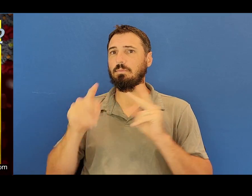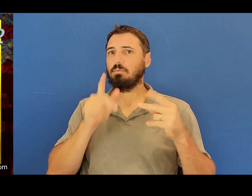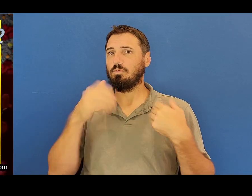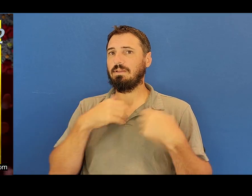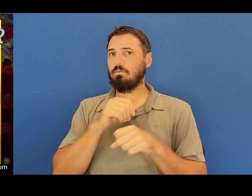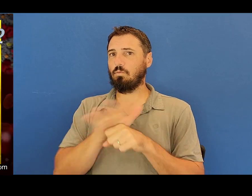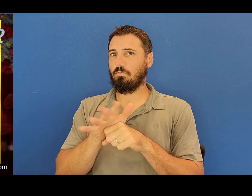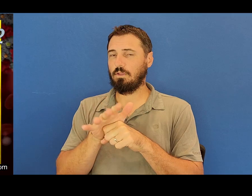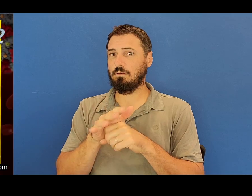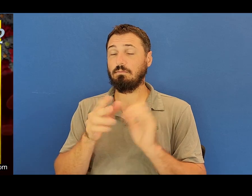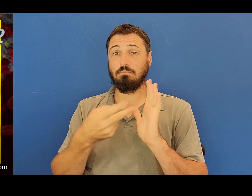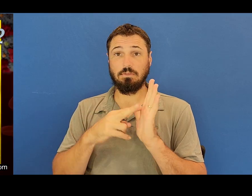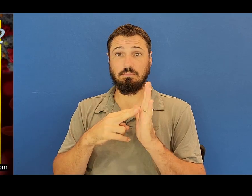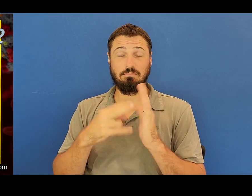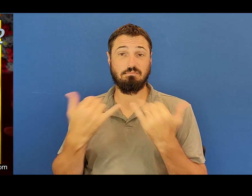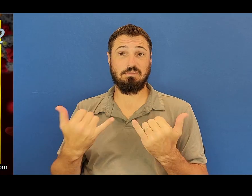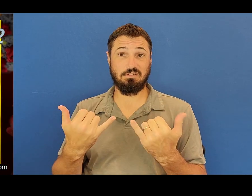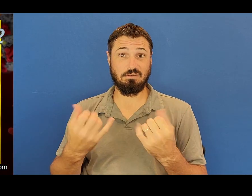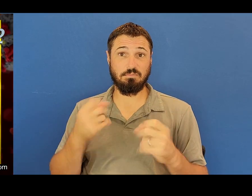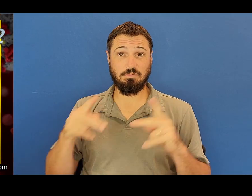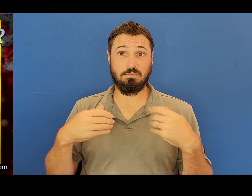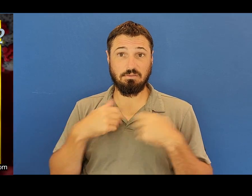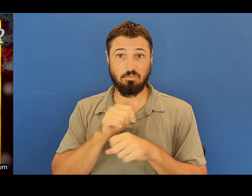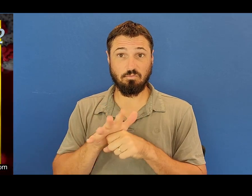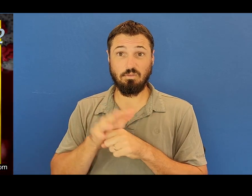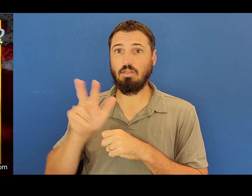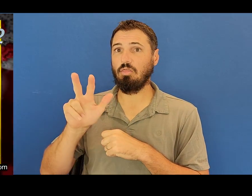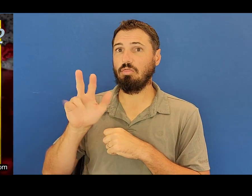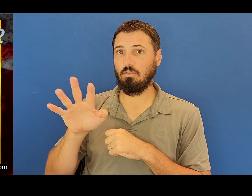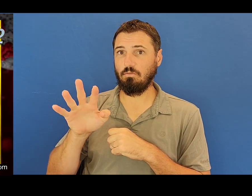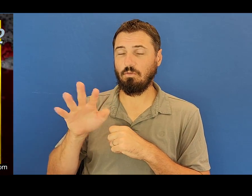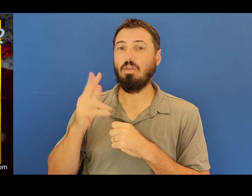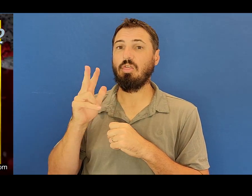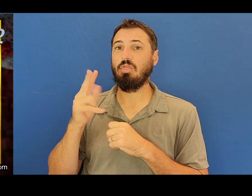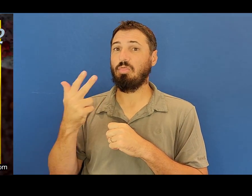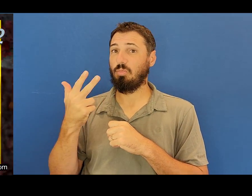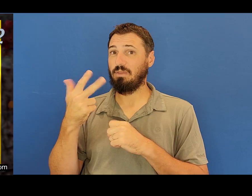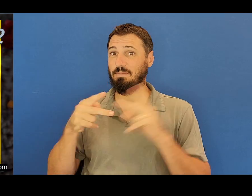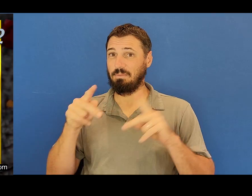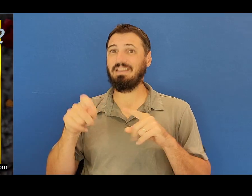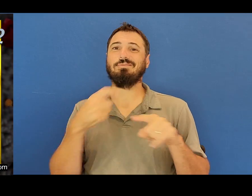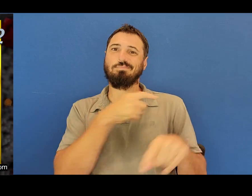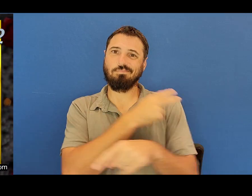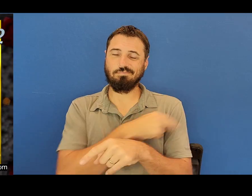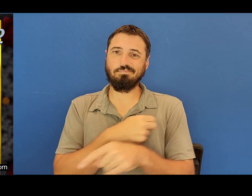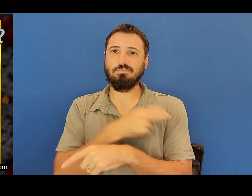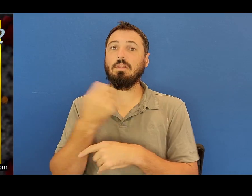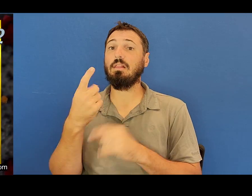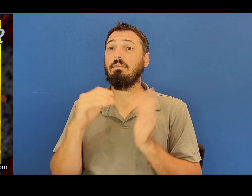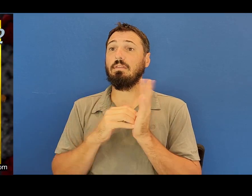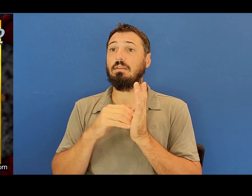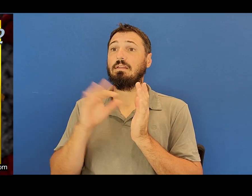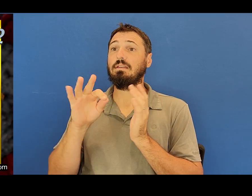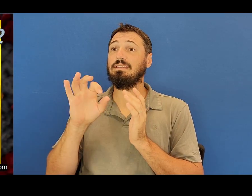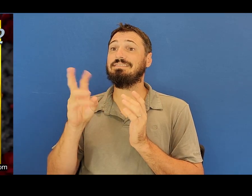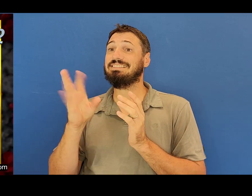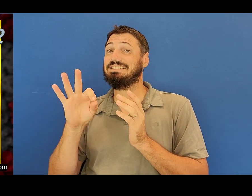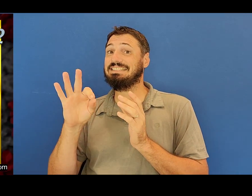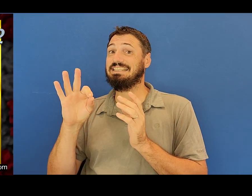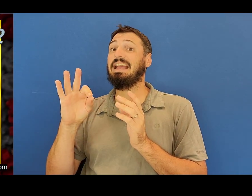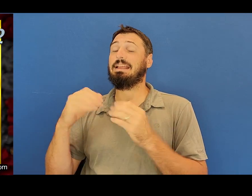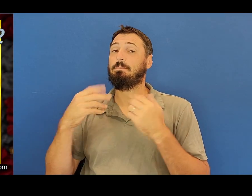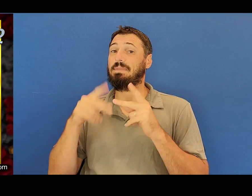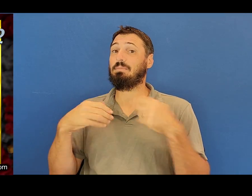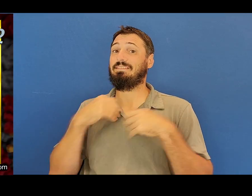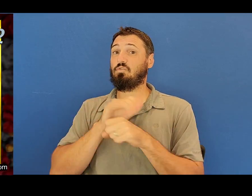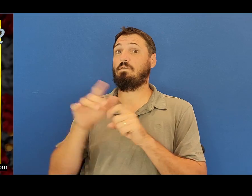COVID-19. Today's cases bring the number of active cases to 34, with 3 hospitalized, and 11,969